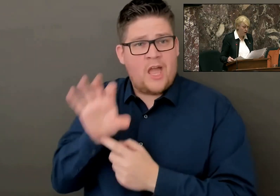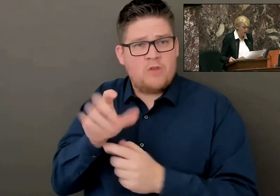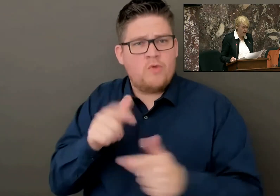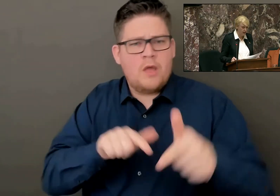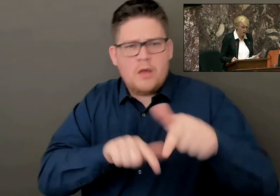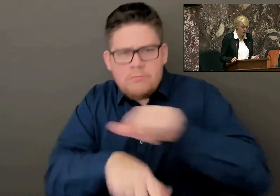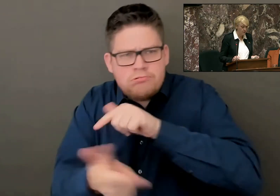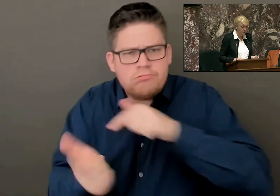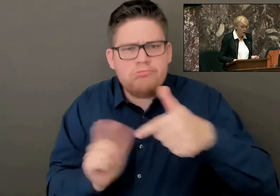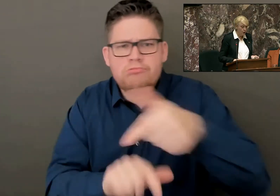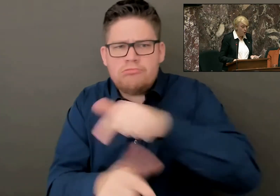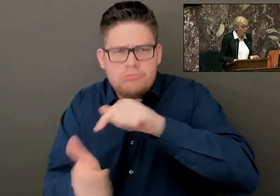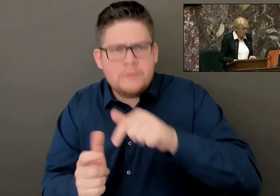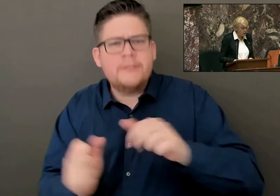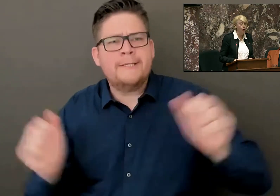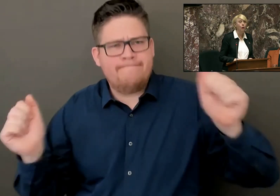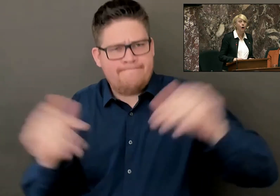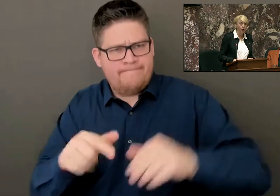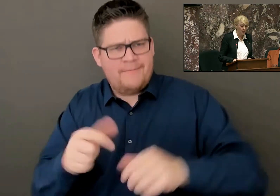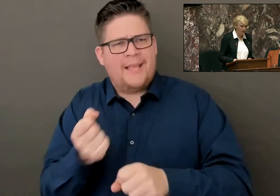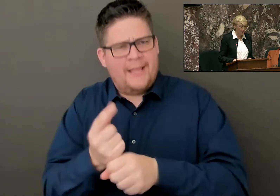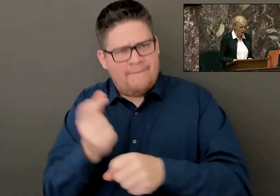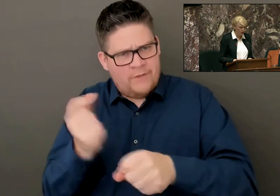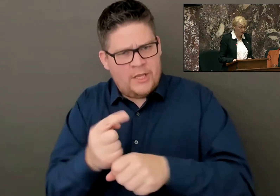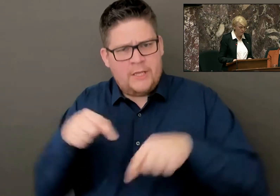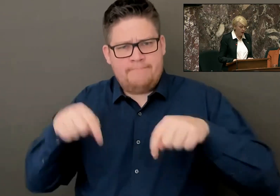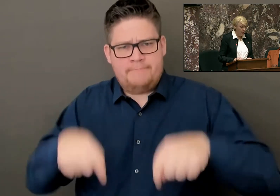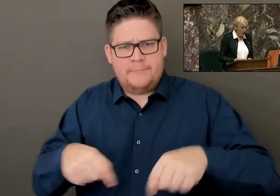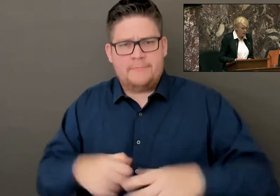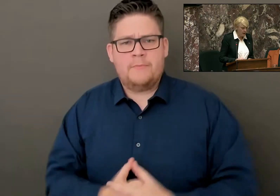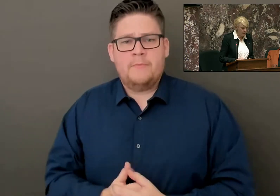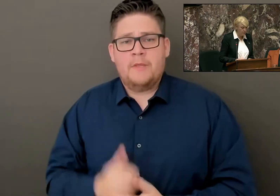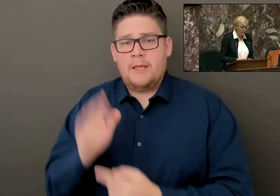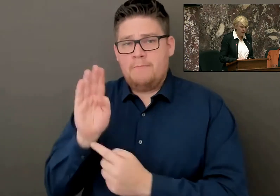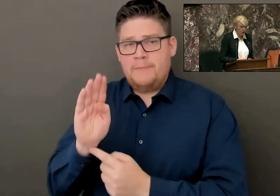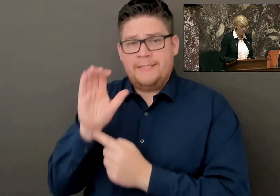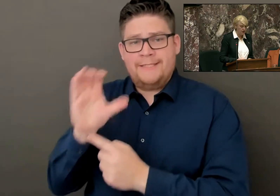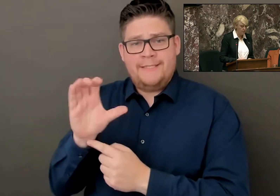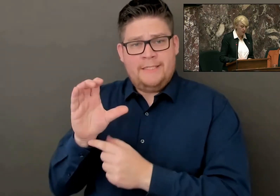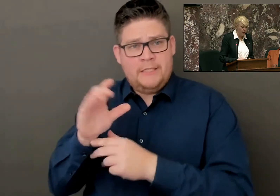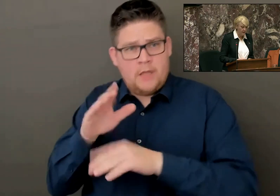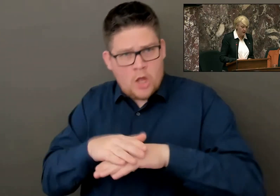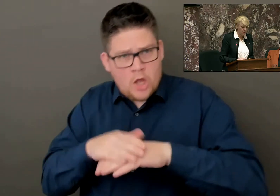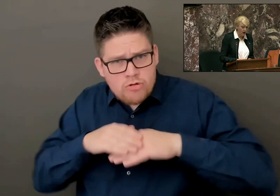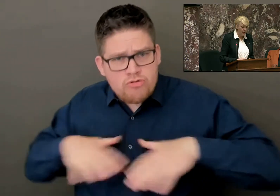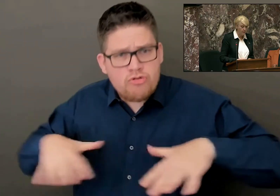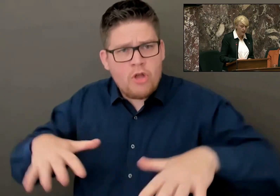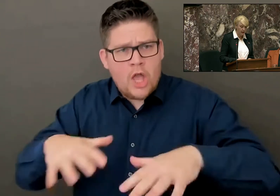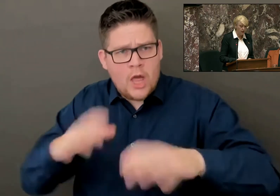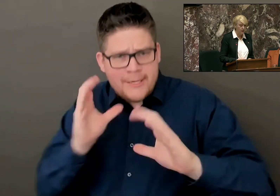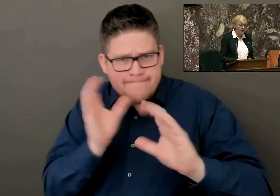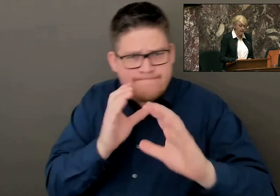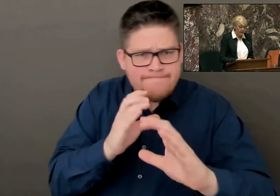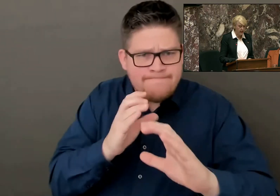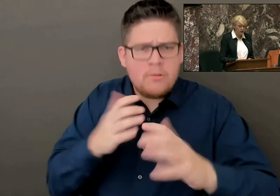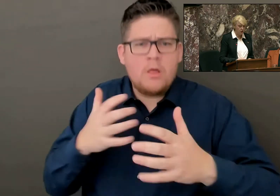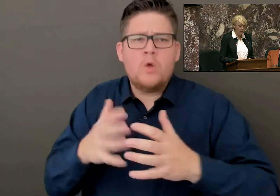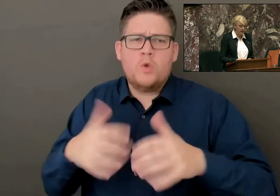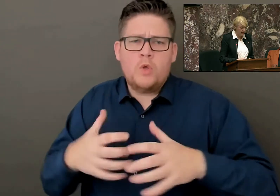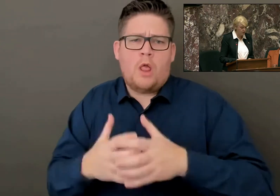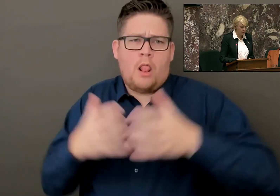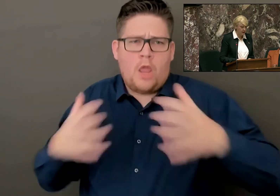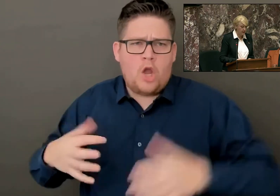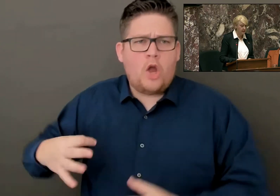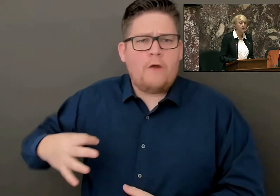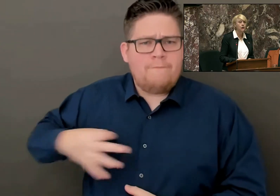by volunteers, who are also always on call. Unpaid professionals provide their time, gear, dedication,